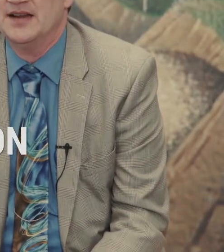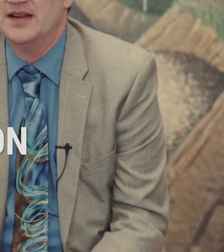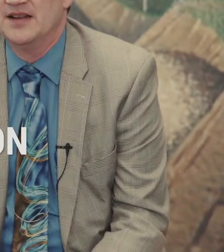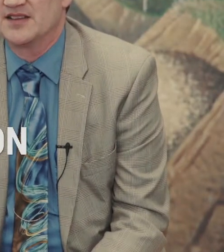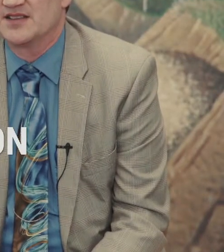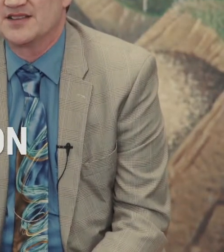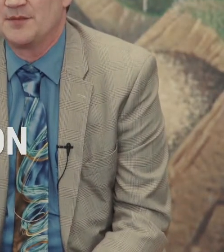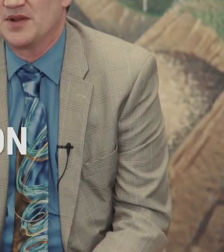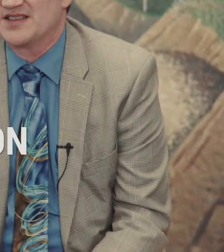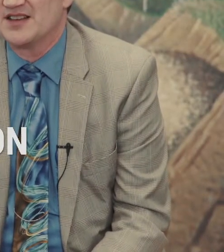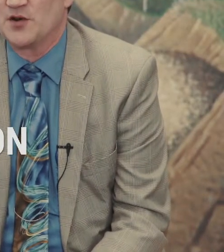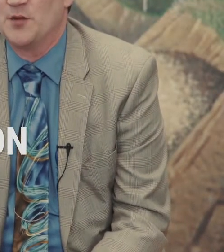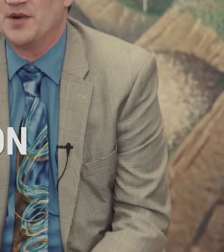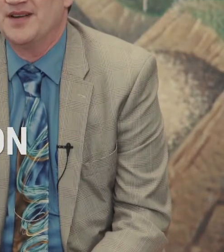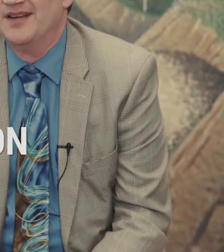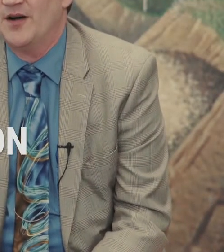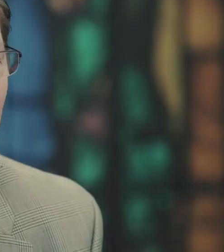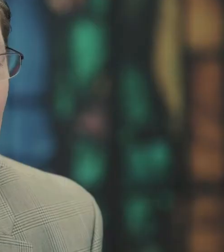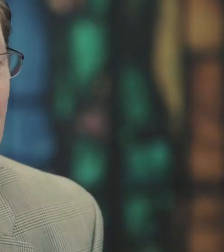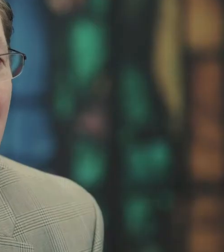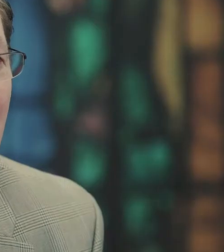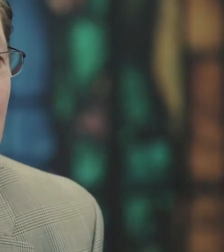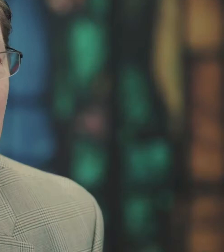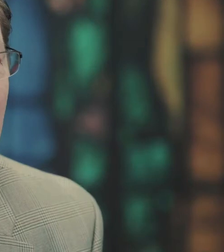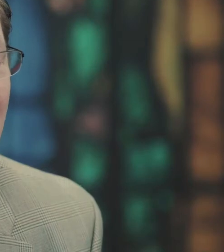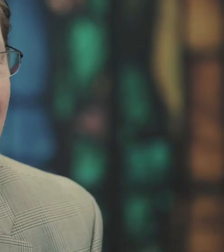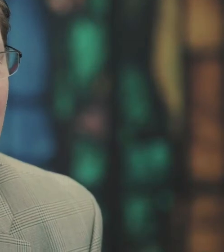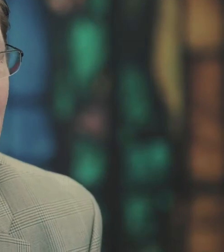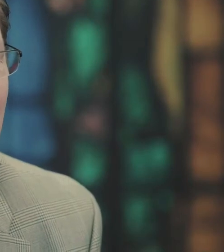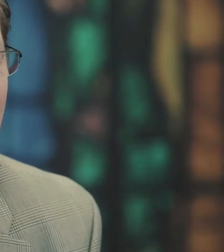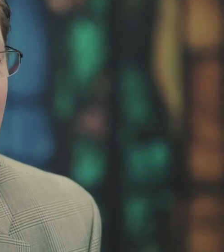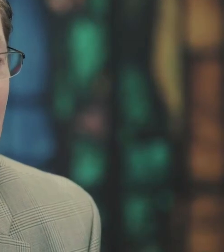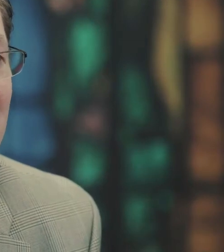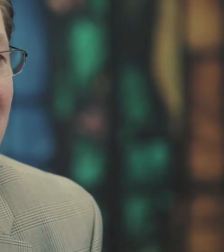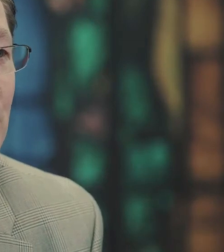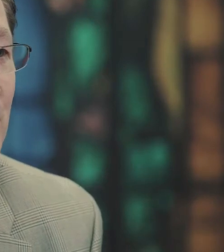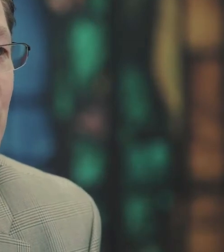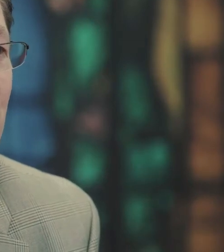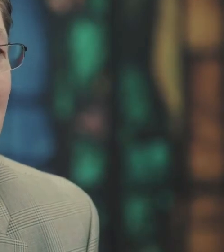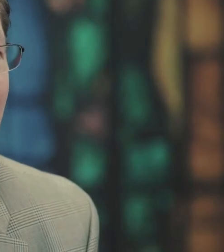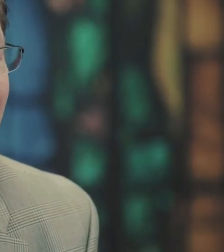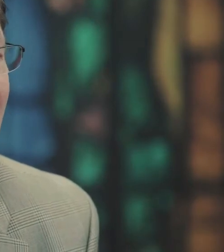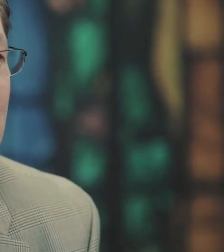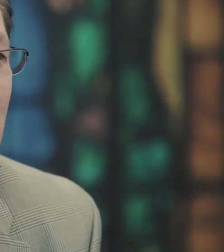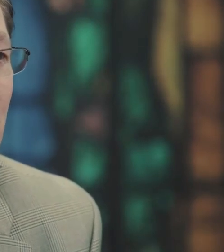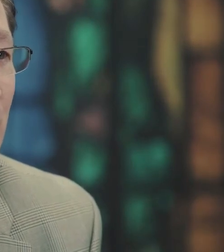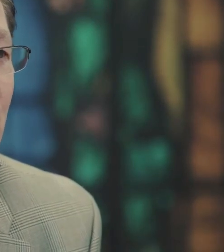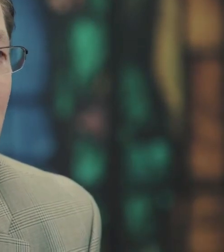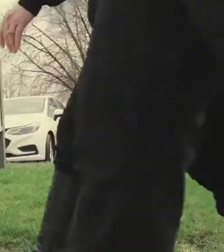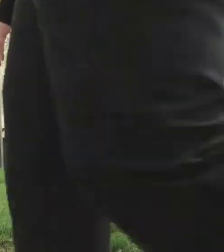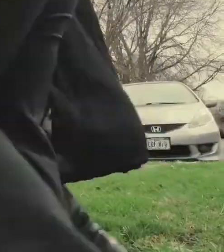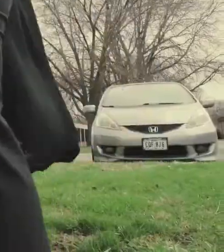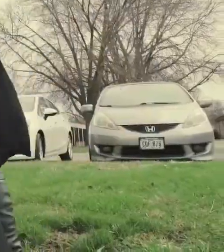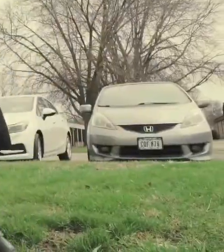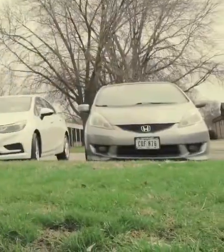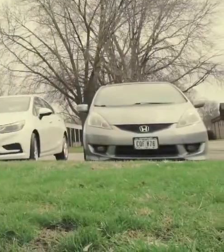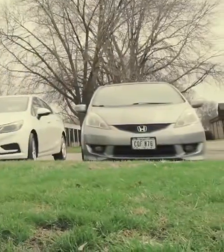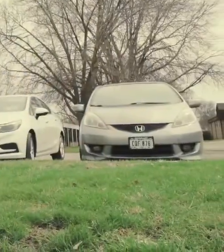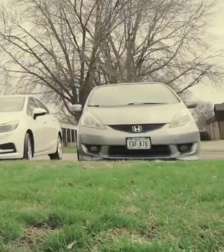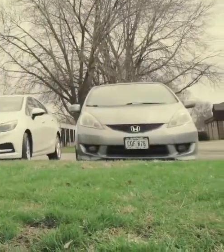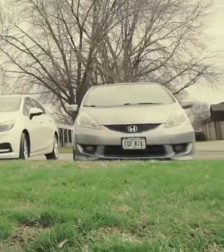need. This is someplace that's open all the time and not have to take them to a hospital where they